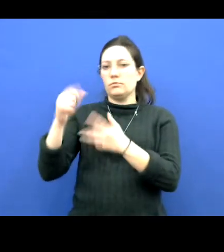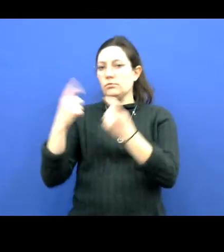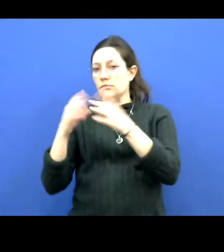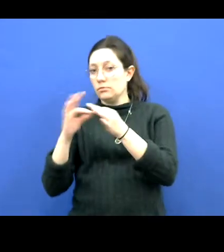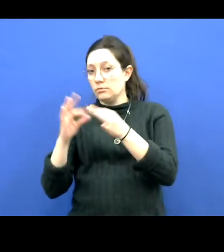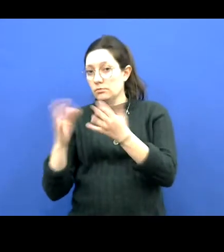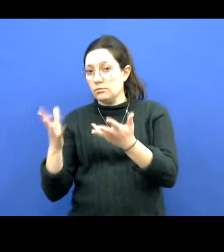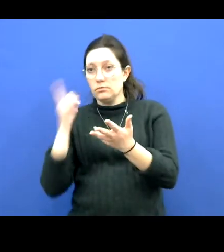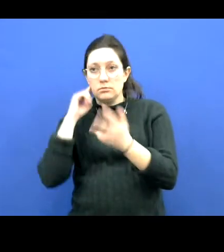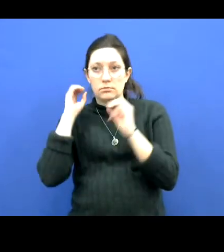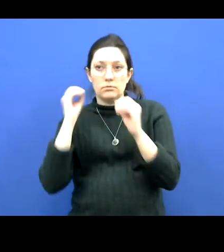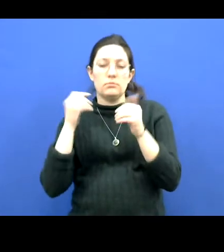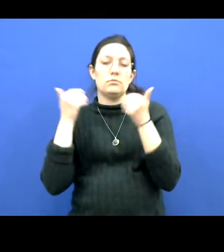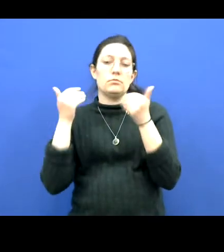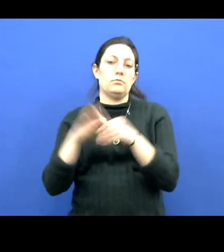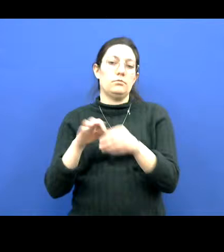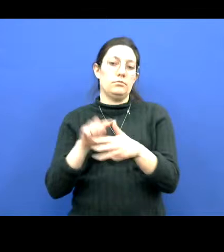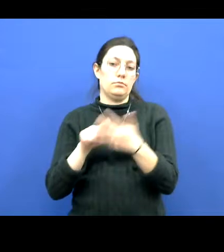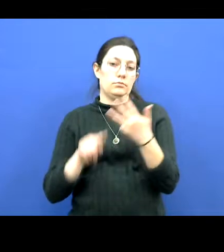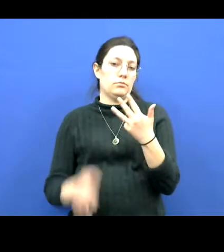Hearing and seeing none, please call the roll.